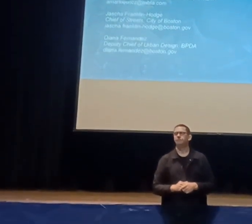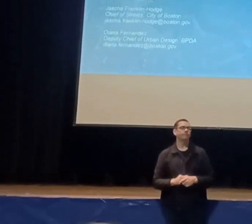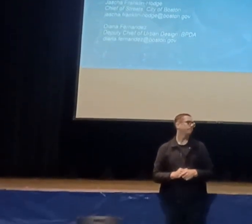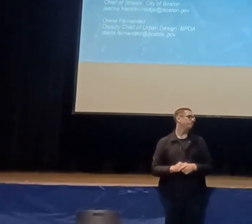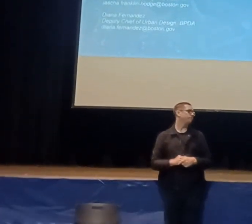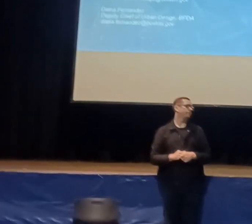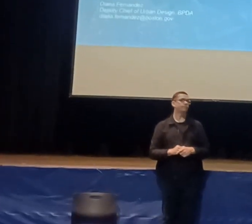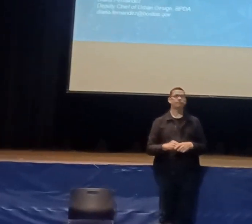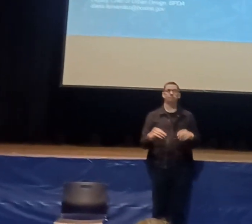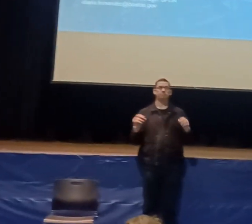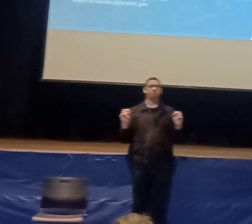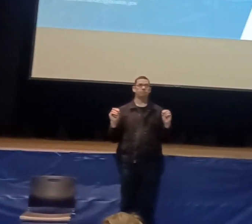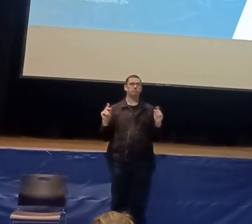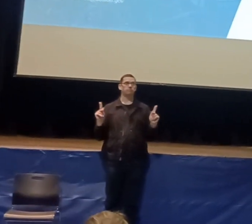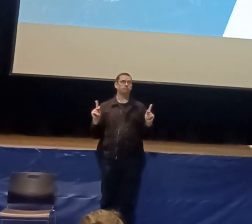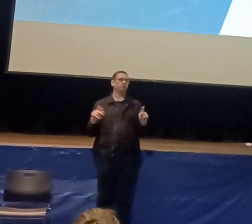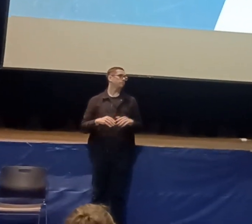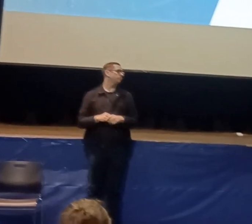All right.